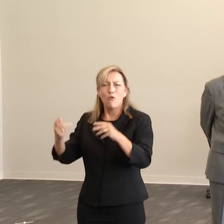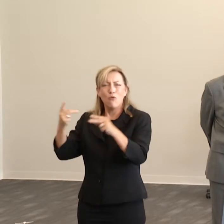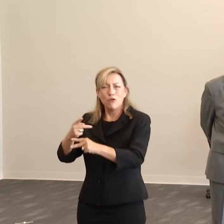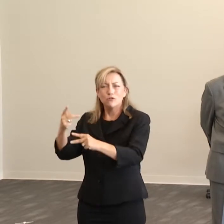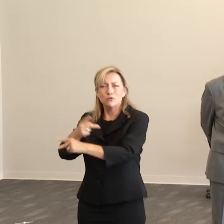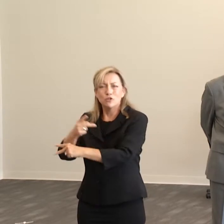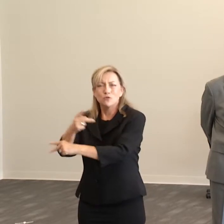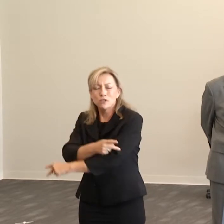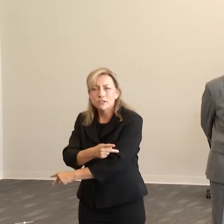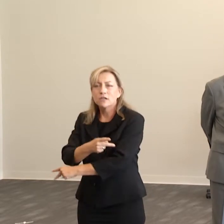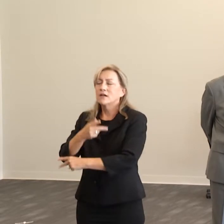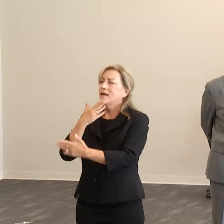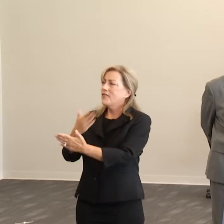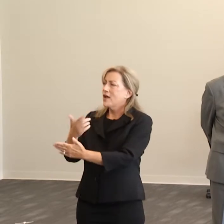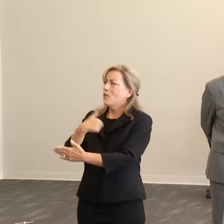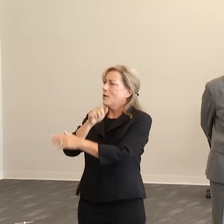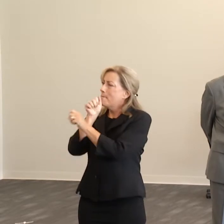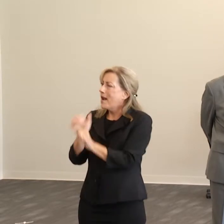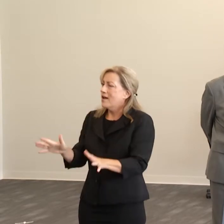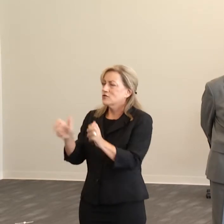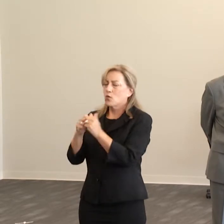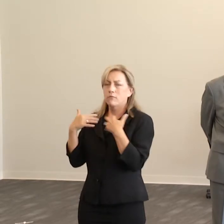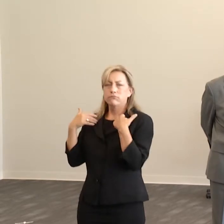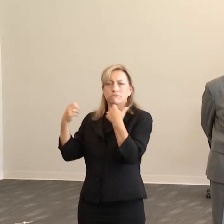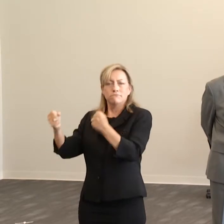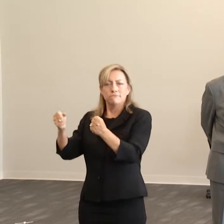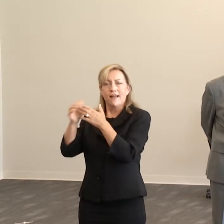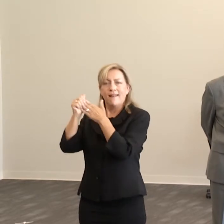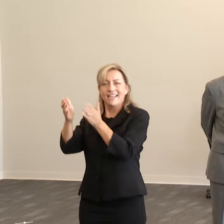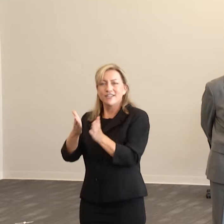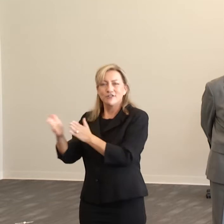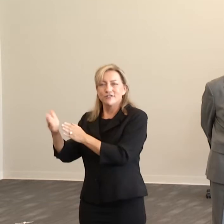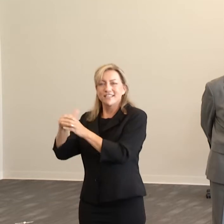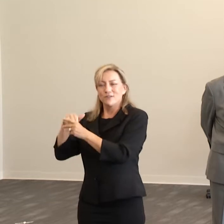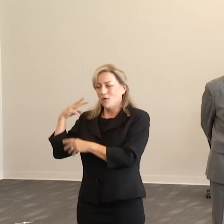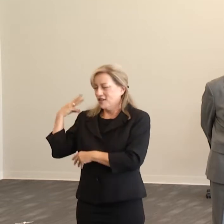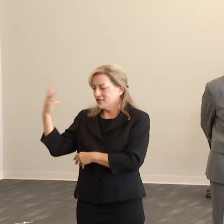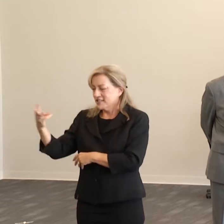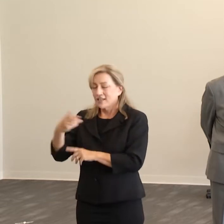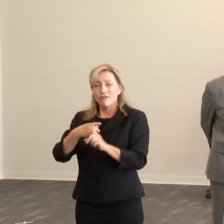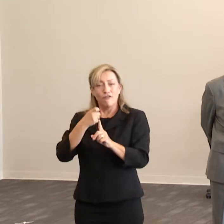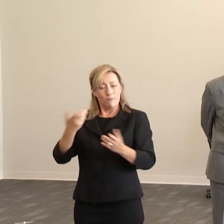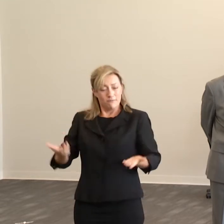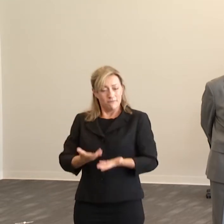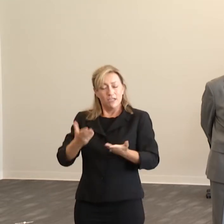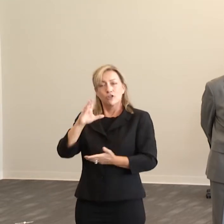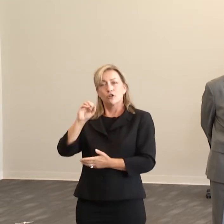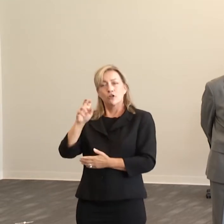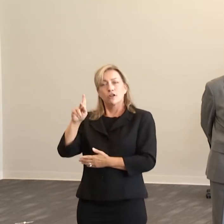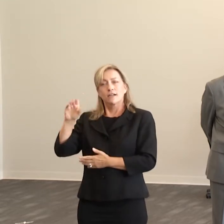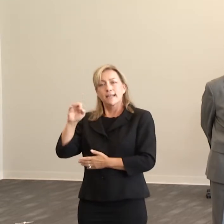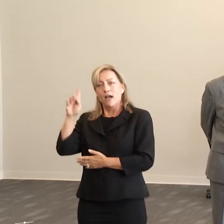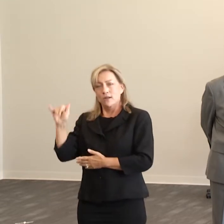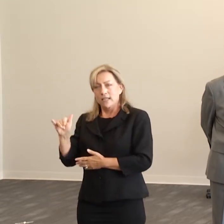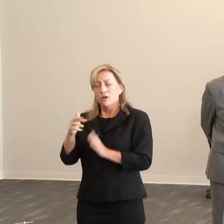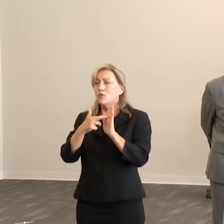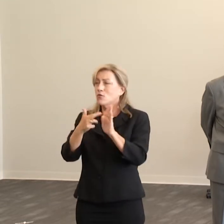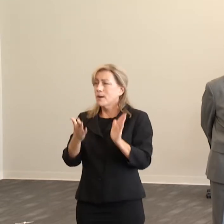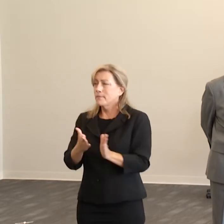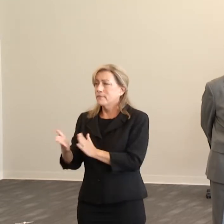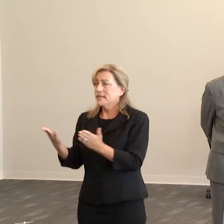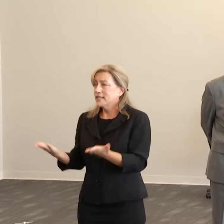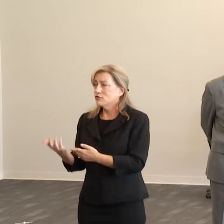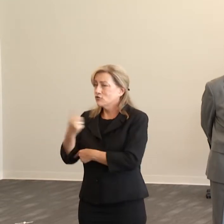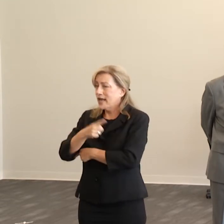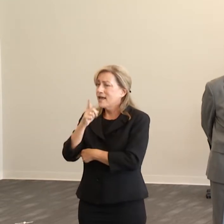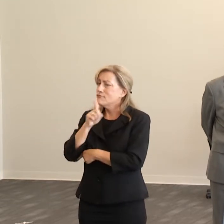Thankfully, we're blessed with courageous leadership in Washington from Cook County. The representatives here today understand the issue and are taking